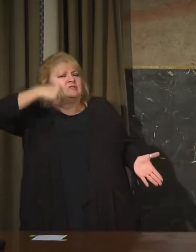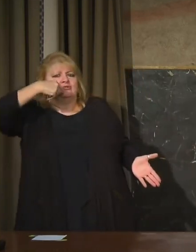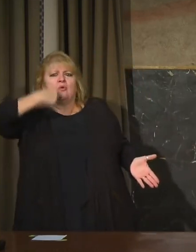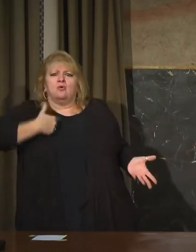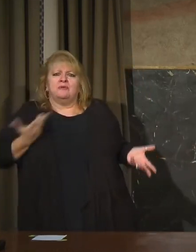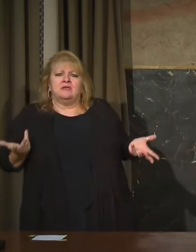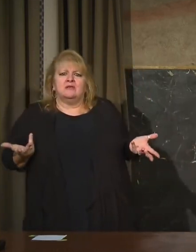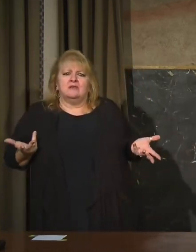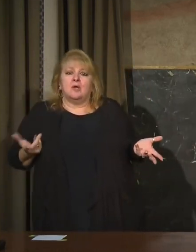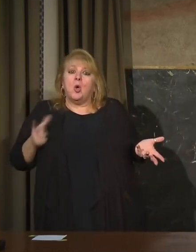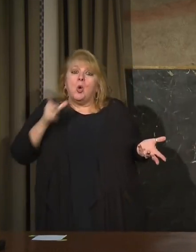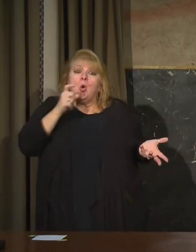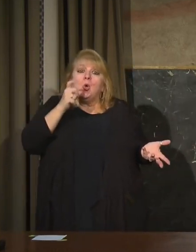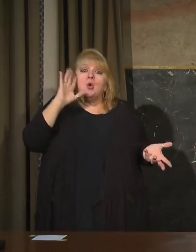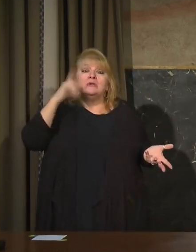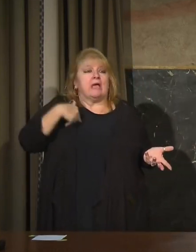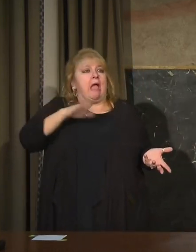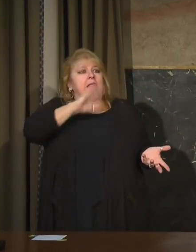Who's going to say that?